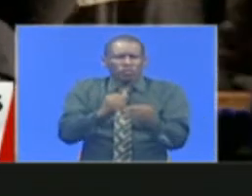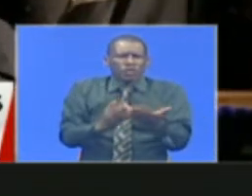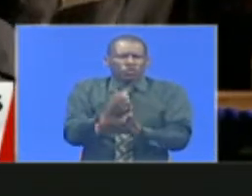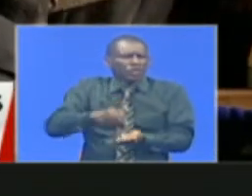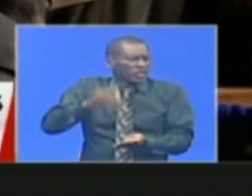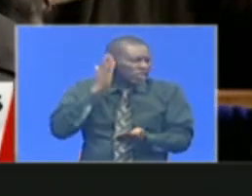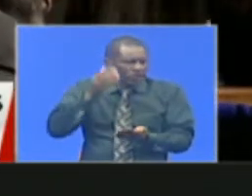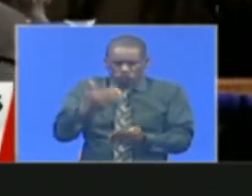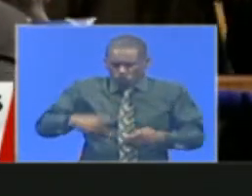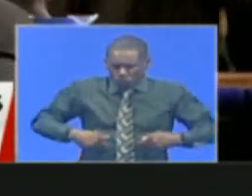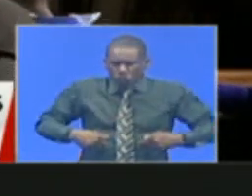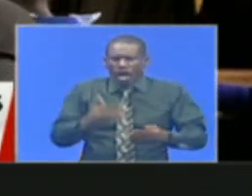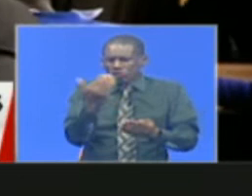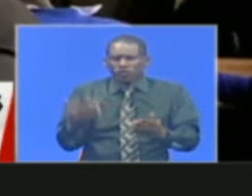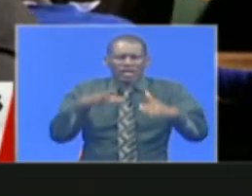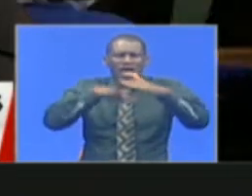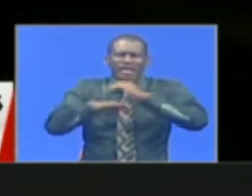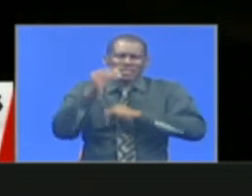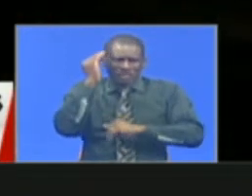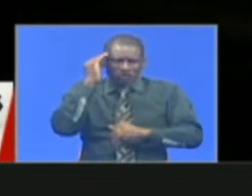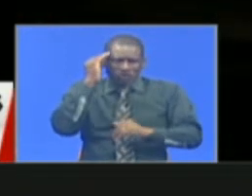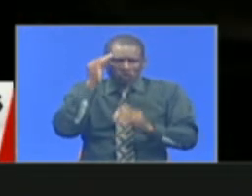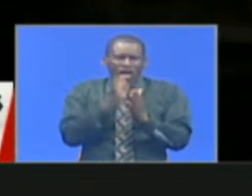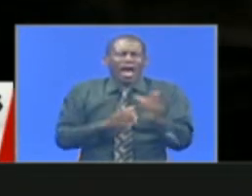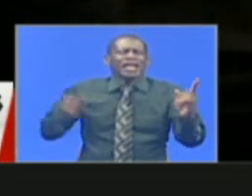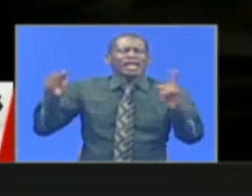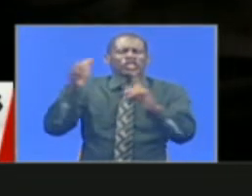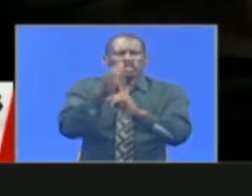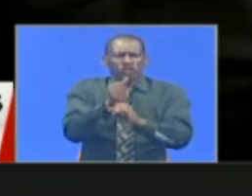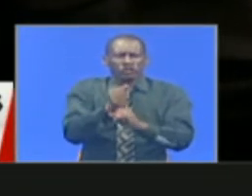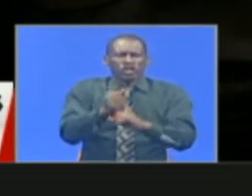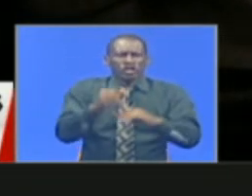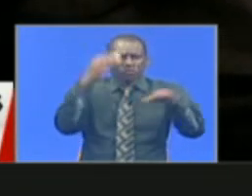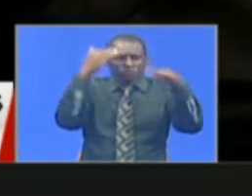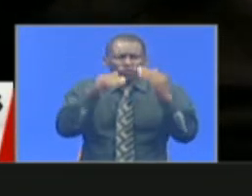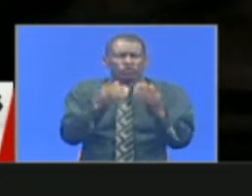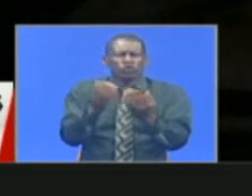youth and children access education and achieve their career aspirations.